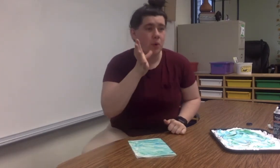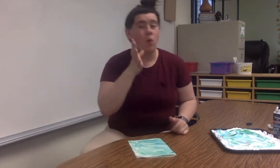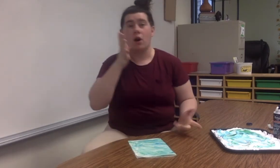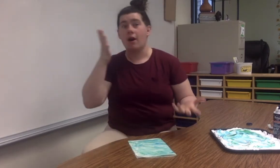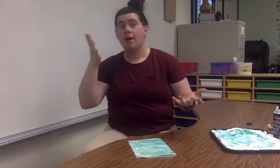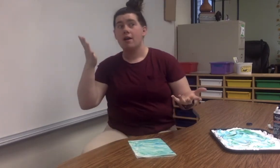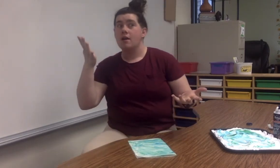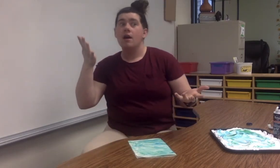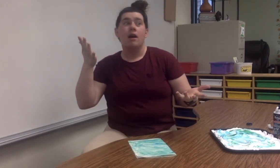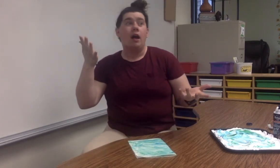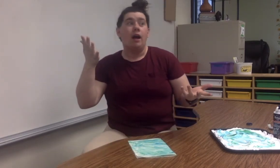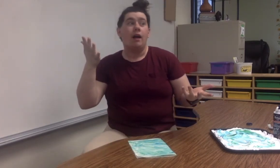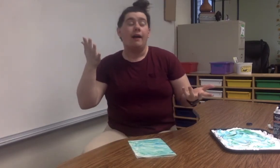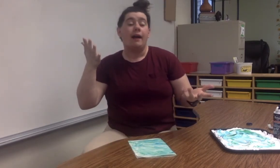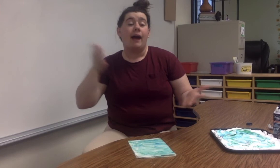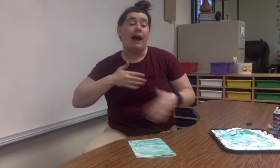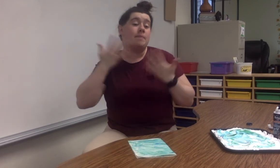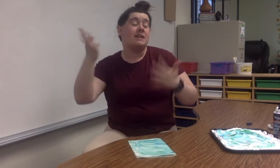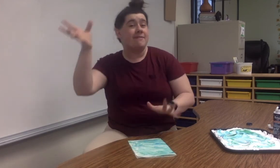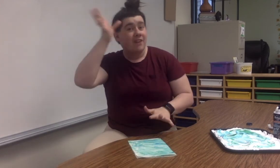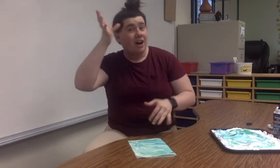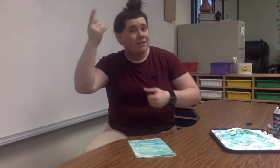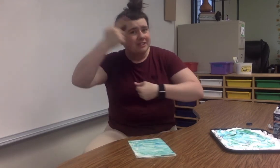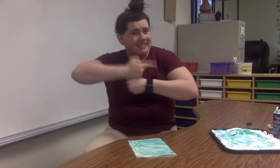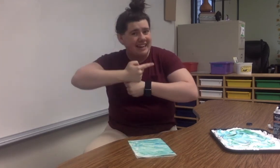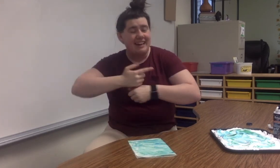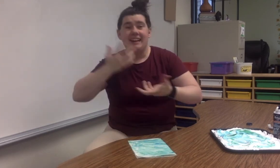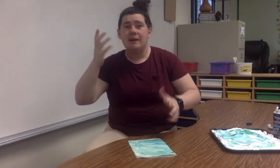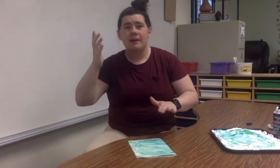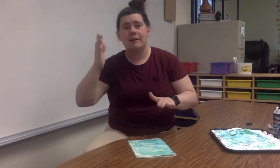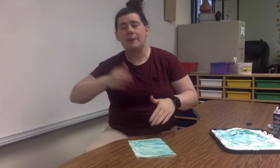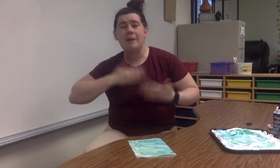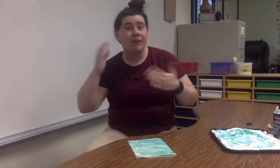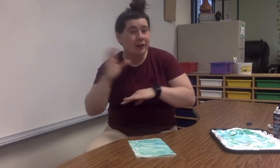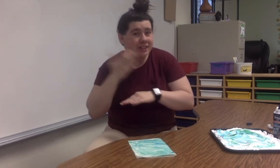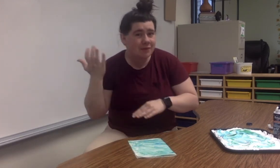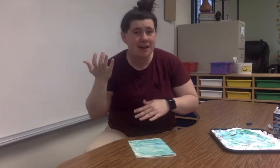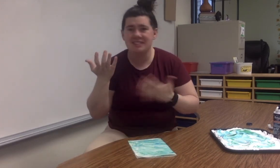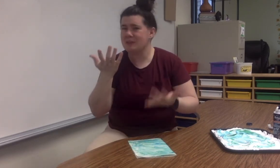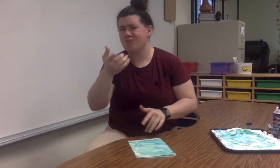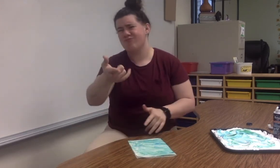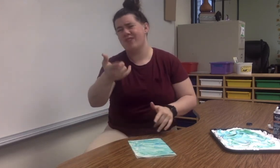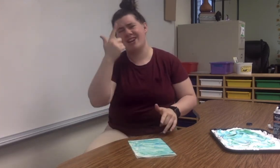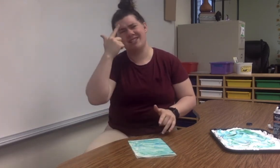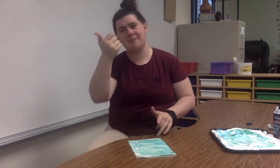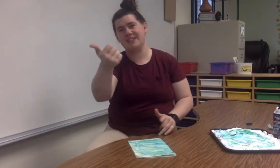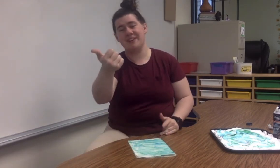or Happy Father's Day, Merry Christmas. It's up to you.